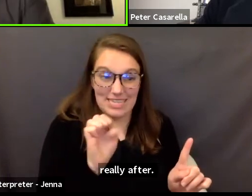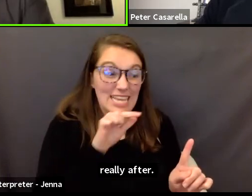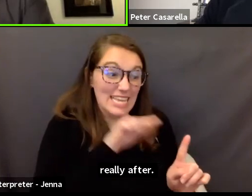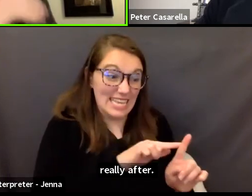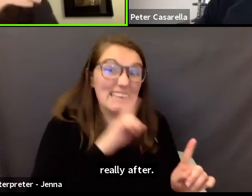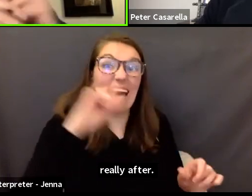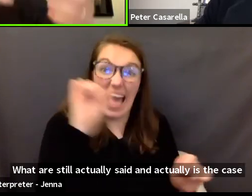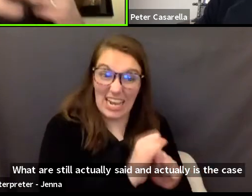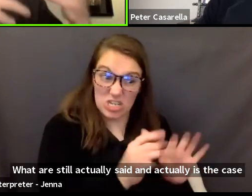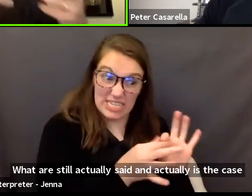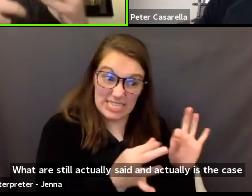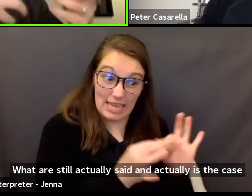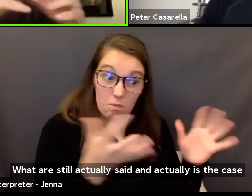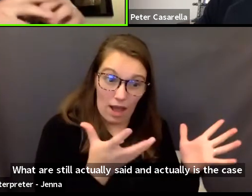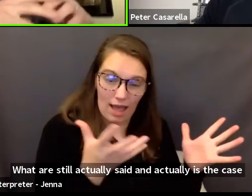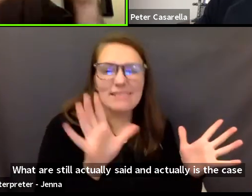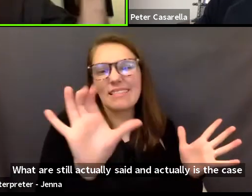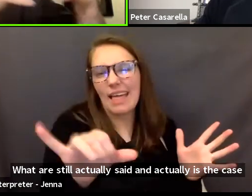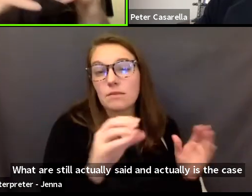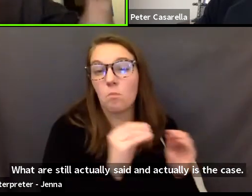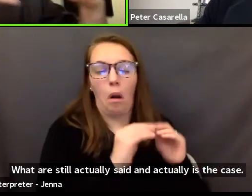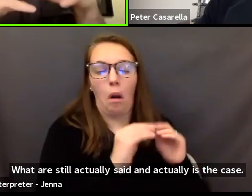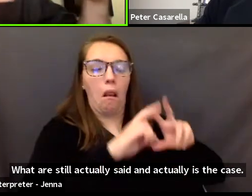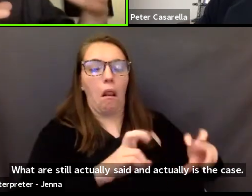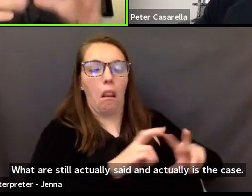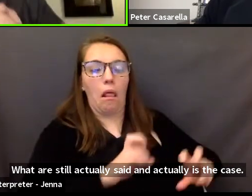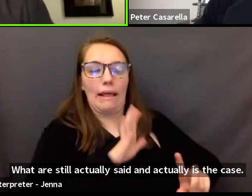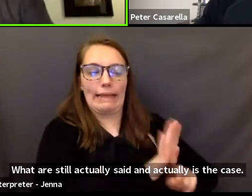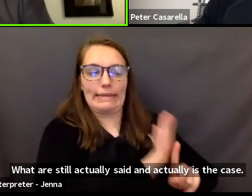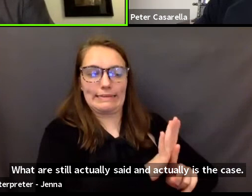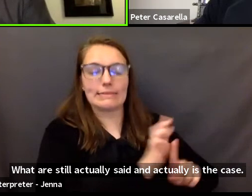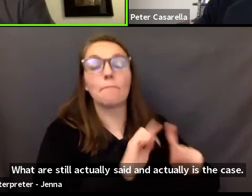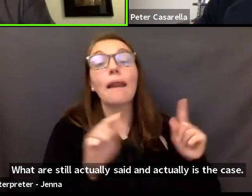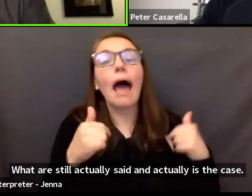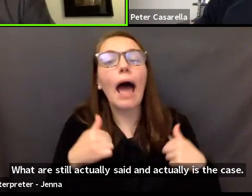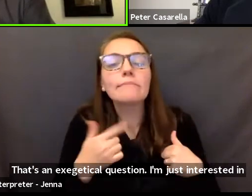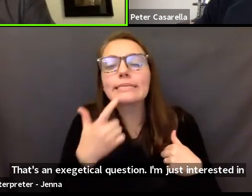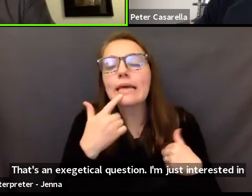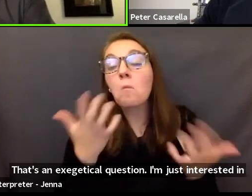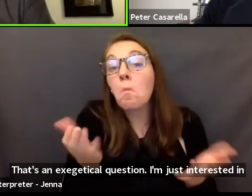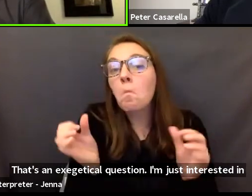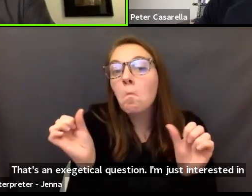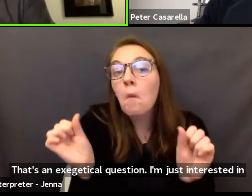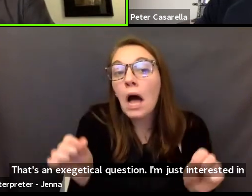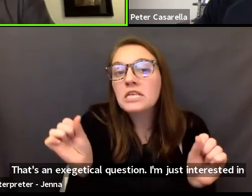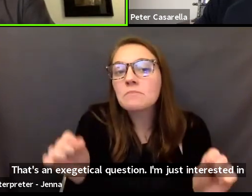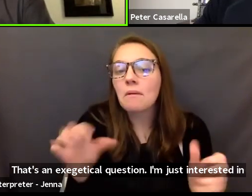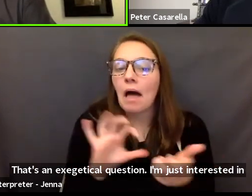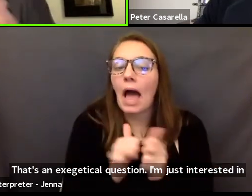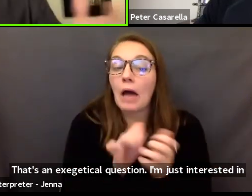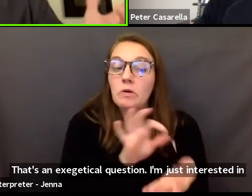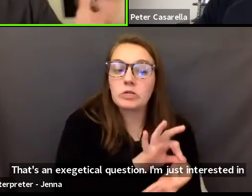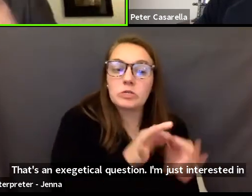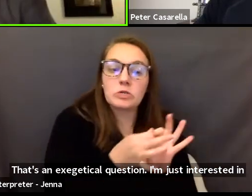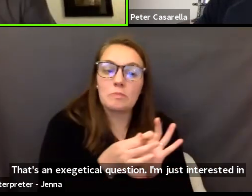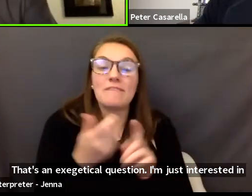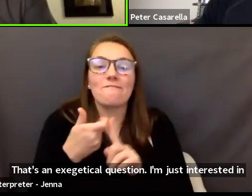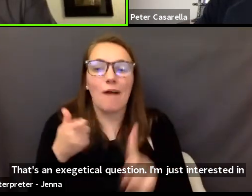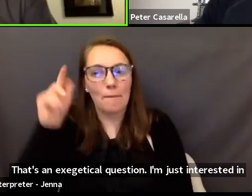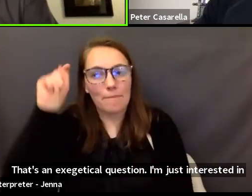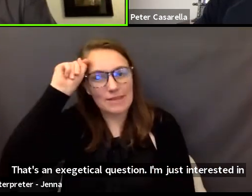case, that's an exegetical question. I'm just interested in opening up the possibilities of this line of interpretation of Aristotle, which